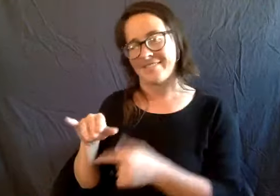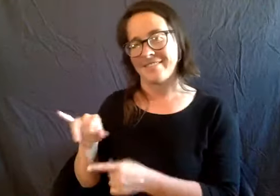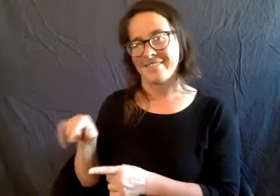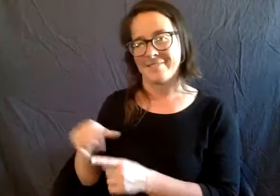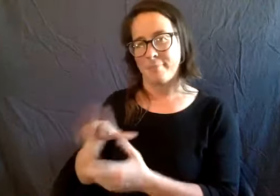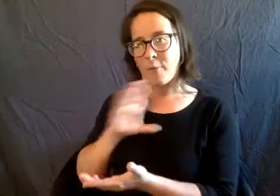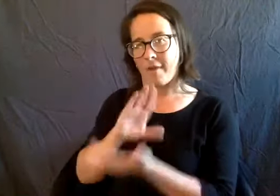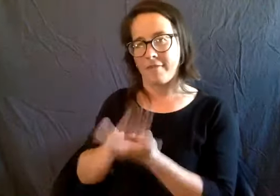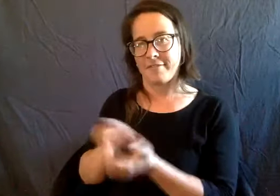up or something. Okay.